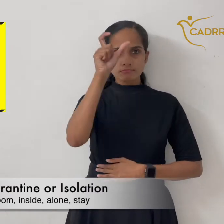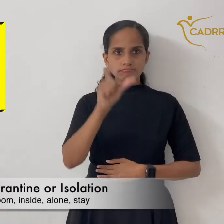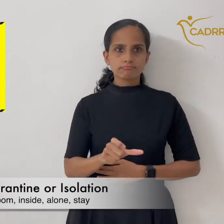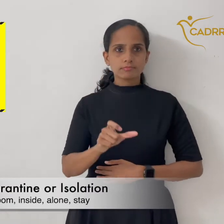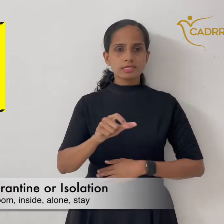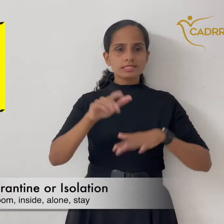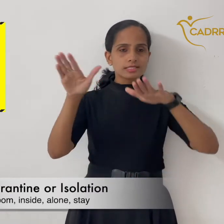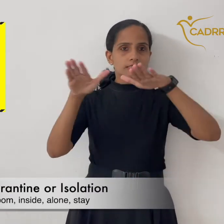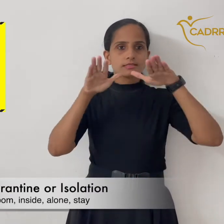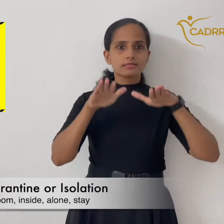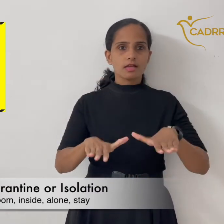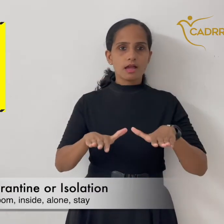quarantine or isolation,